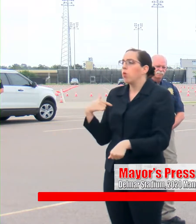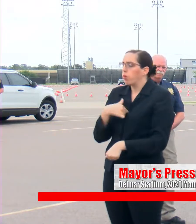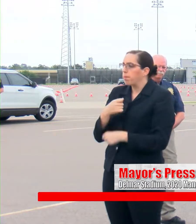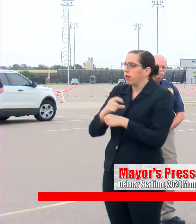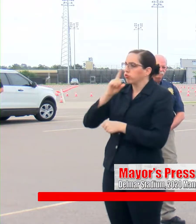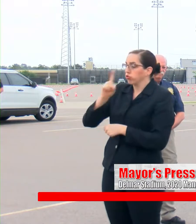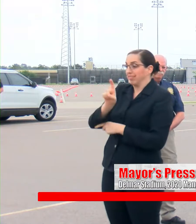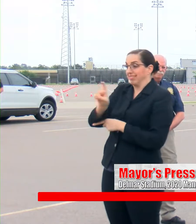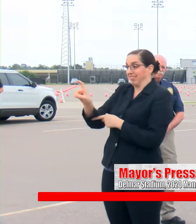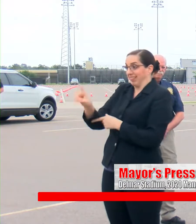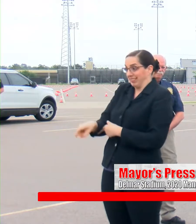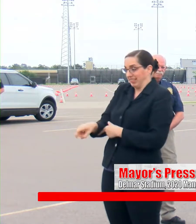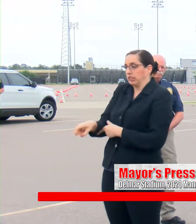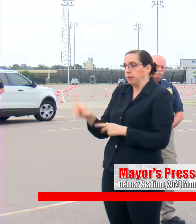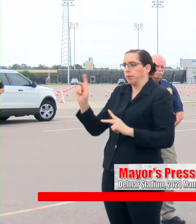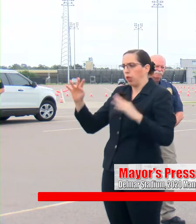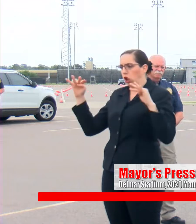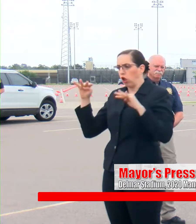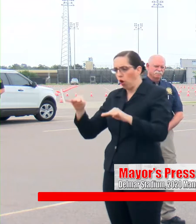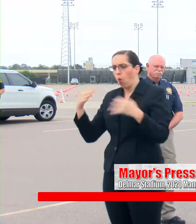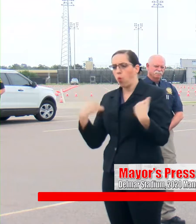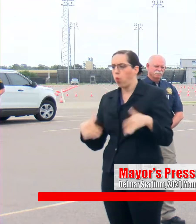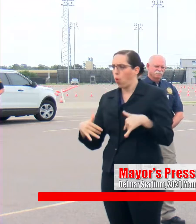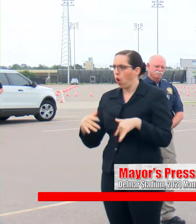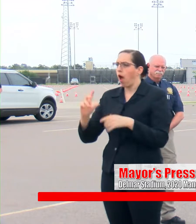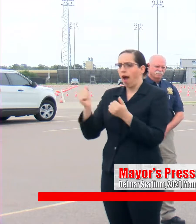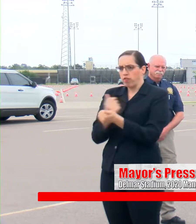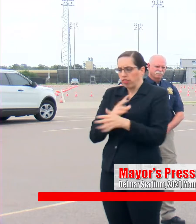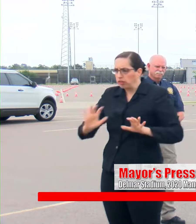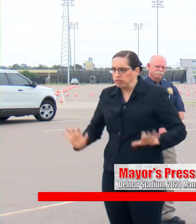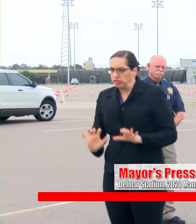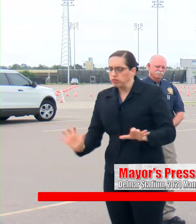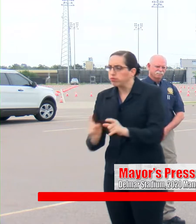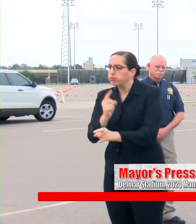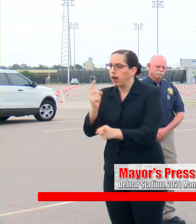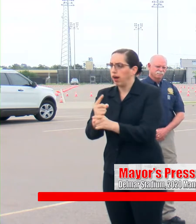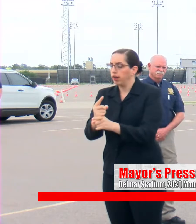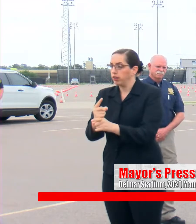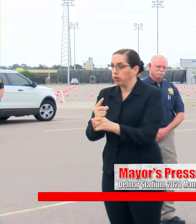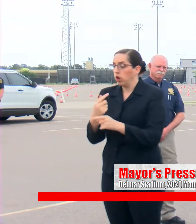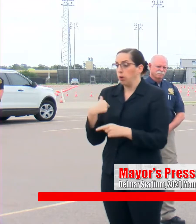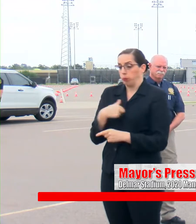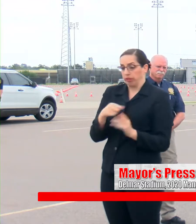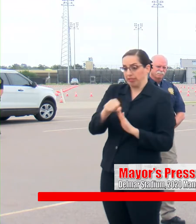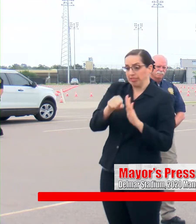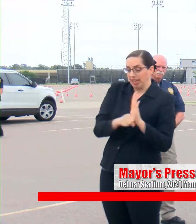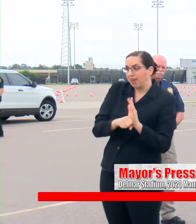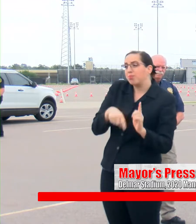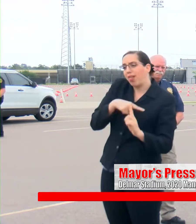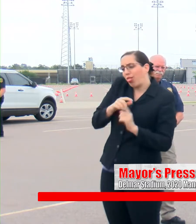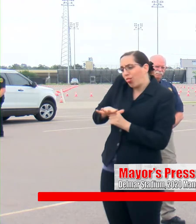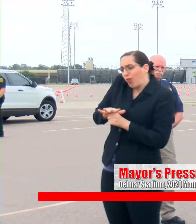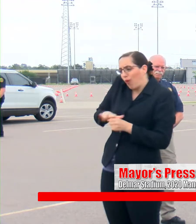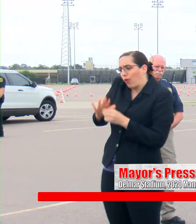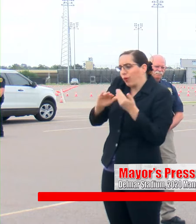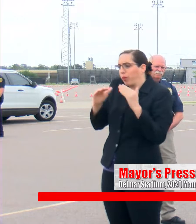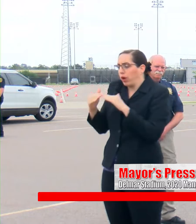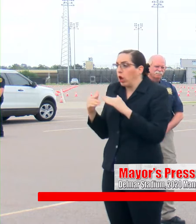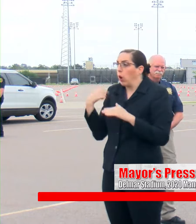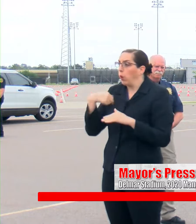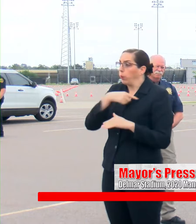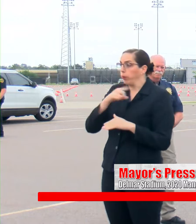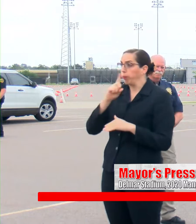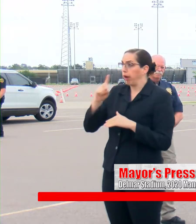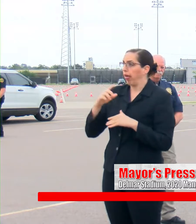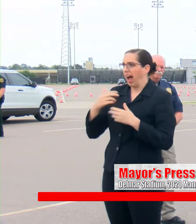is seen as a state that is doing the right thing. We are a state and a local community that has not yet reached the